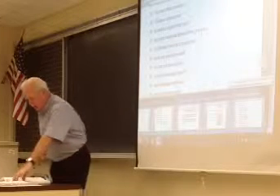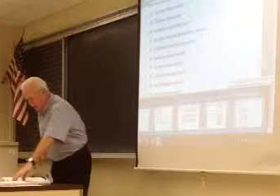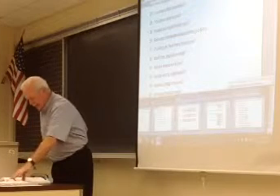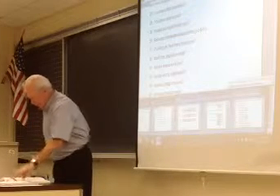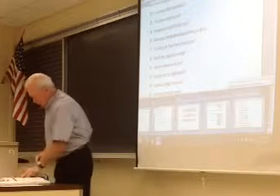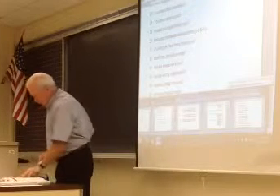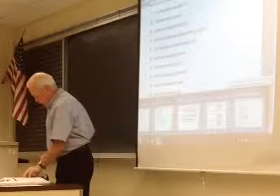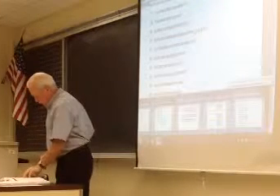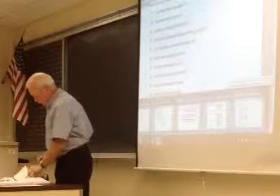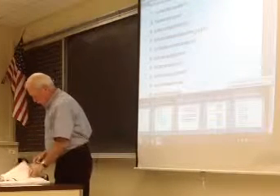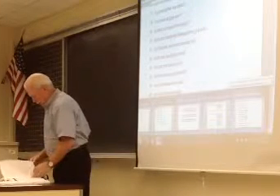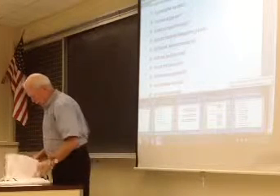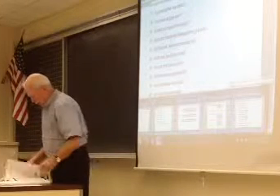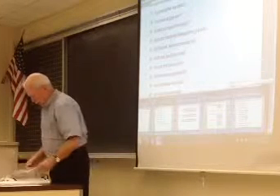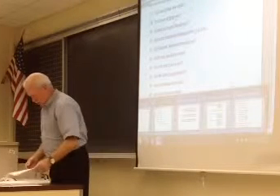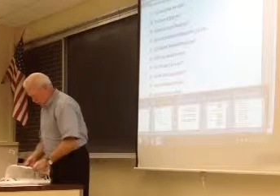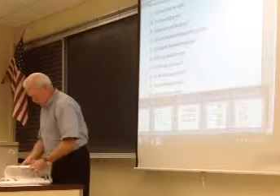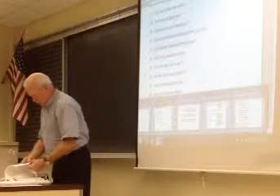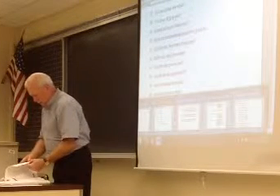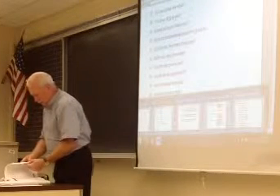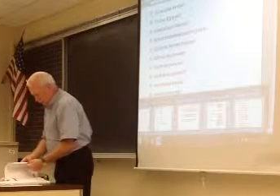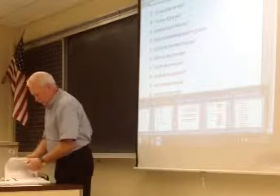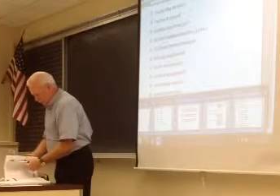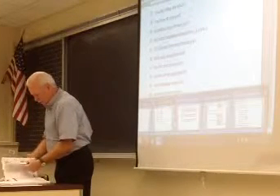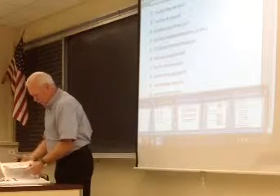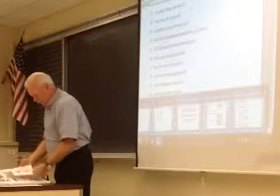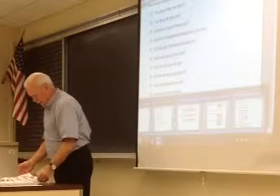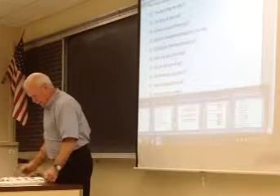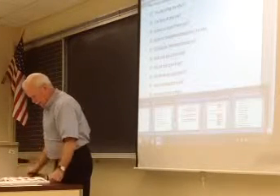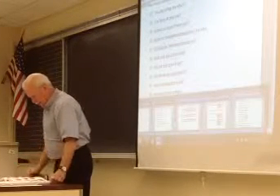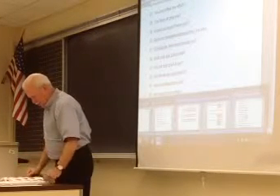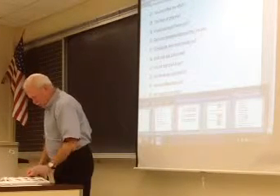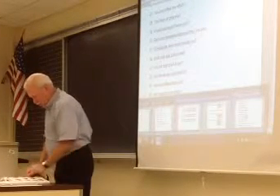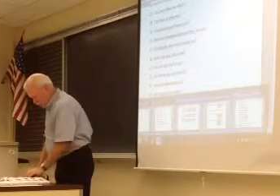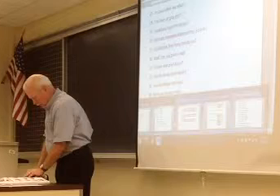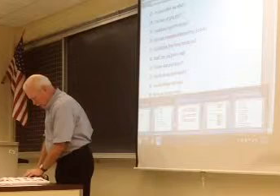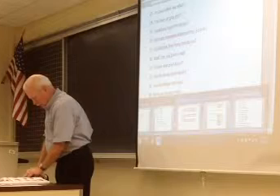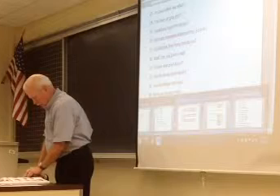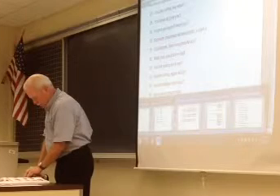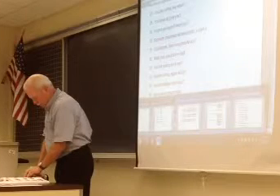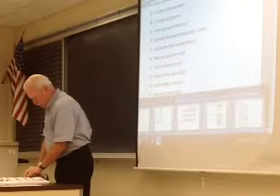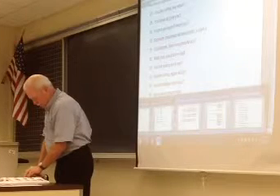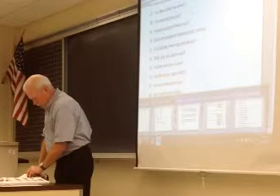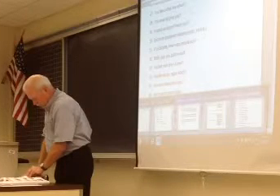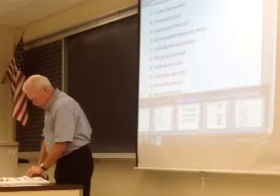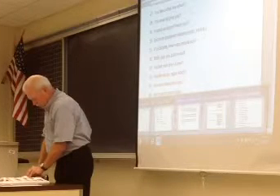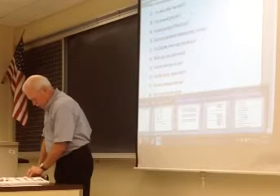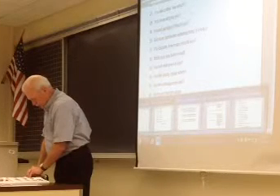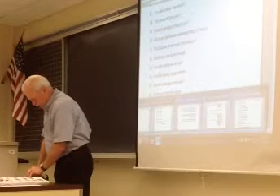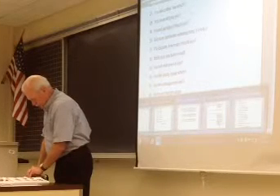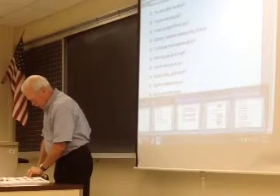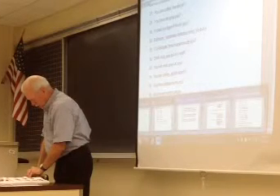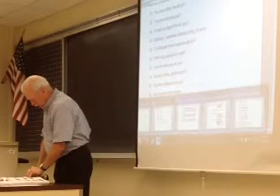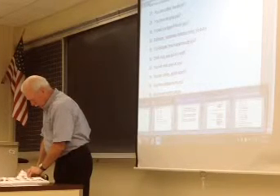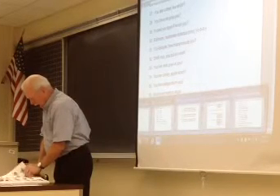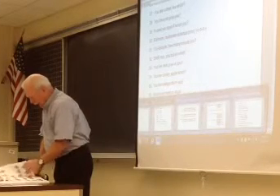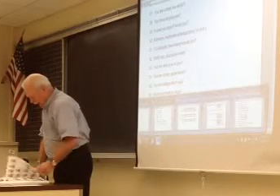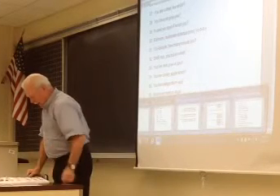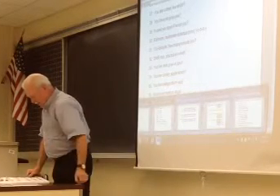knock out, go to page, let's see, we have gotten through, I